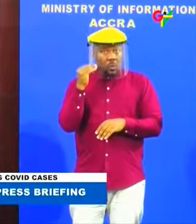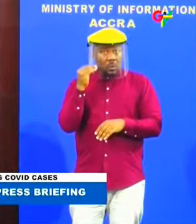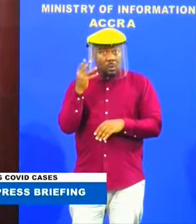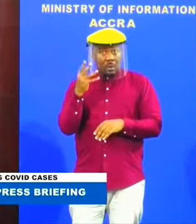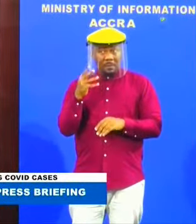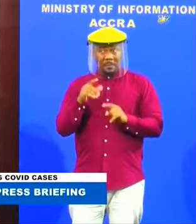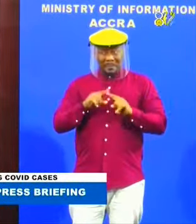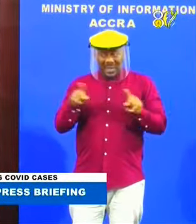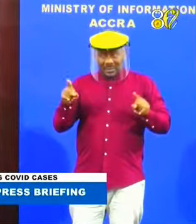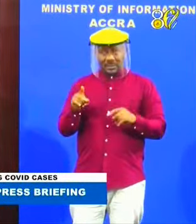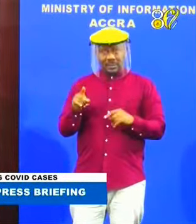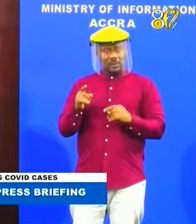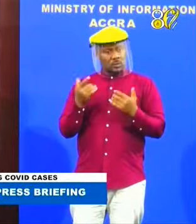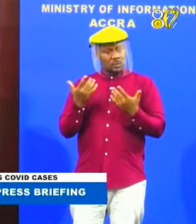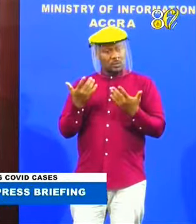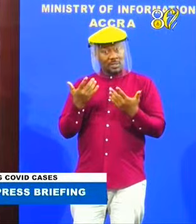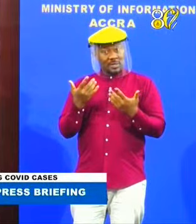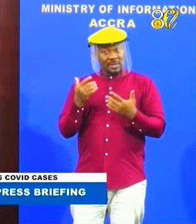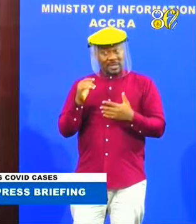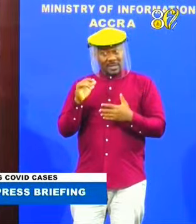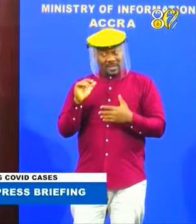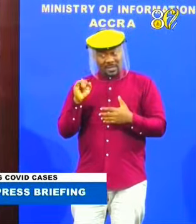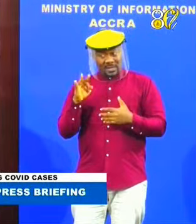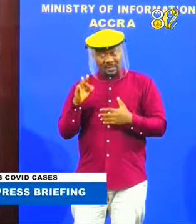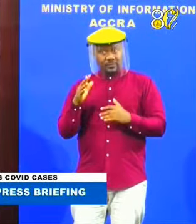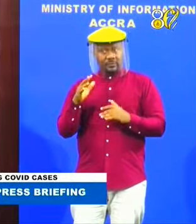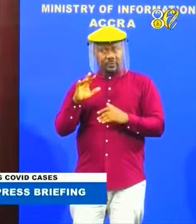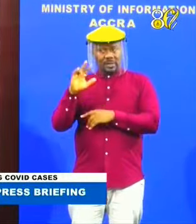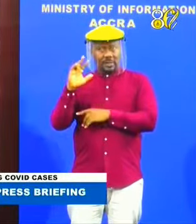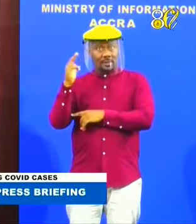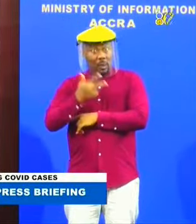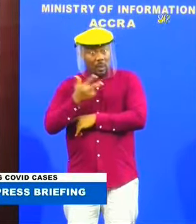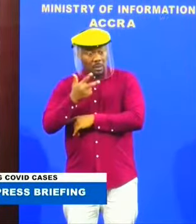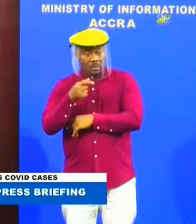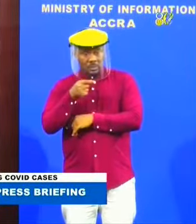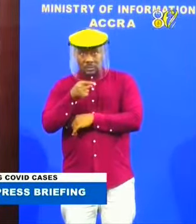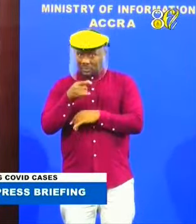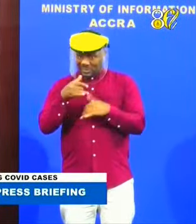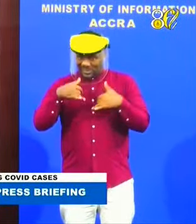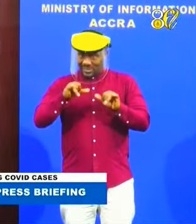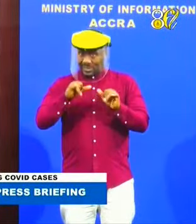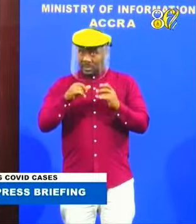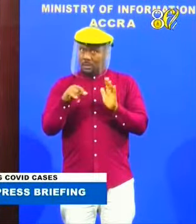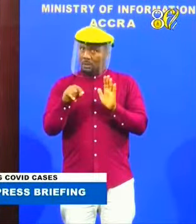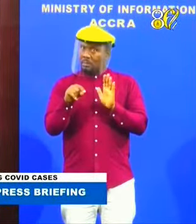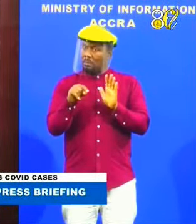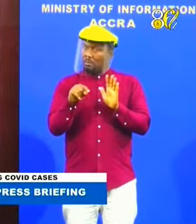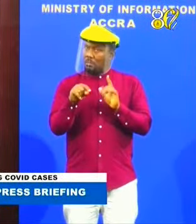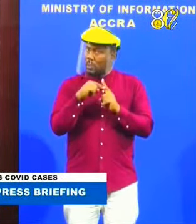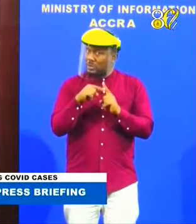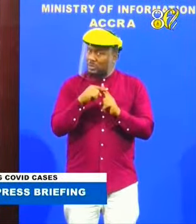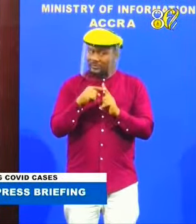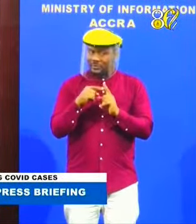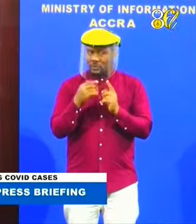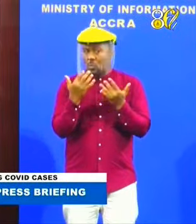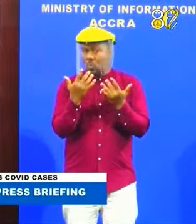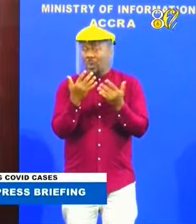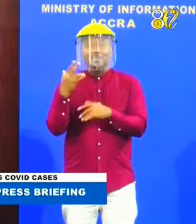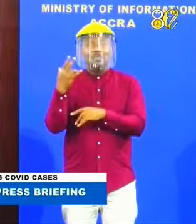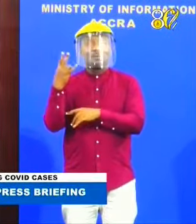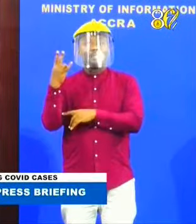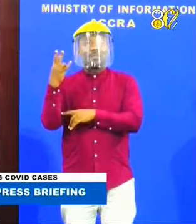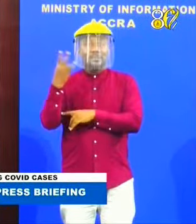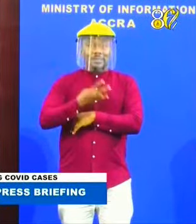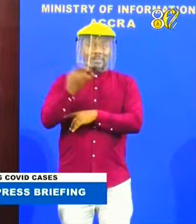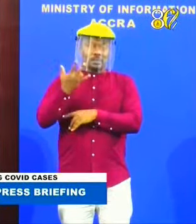day. In line with our protocol, that is making sure that you do not leave the place able to shed the virus. We are convinced that after